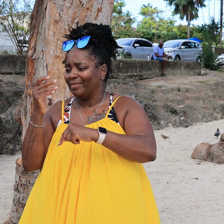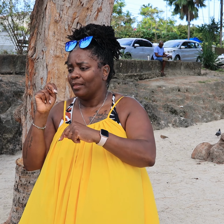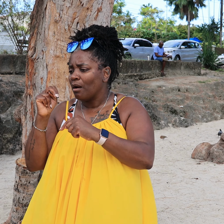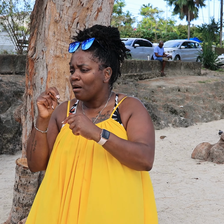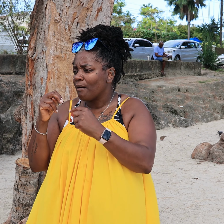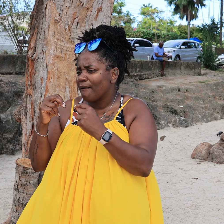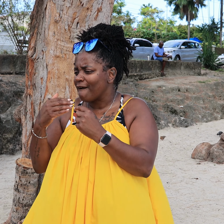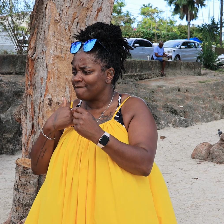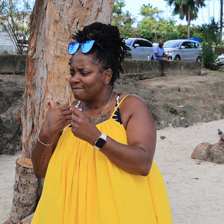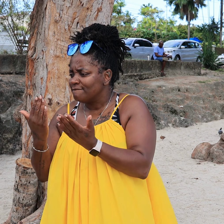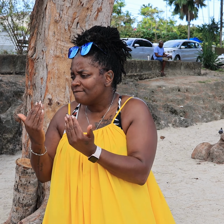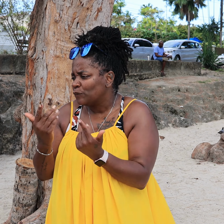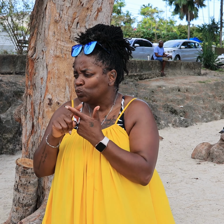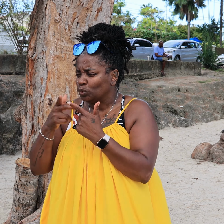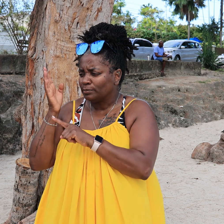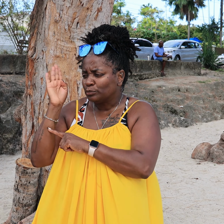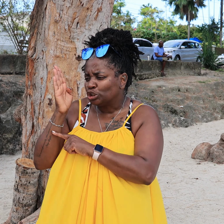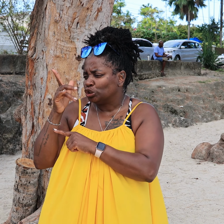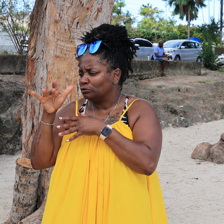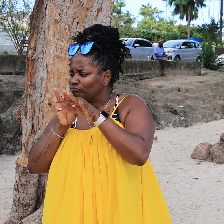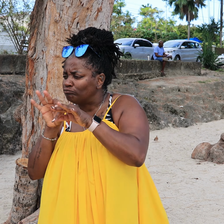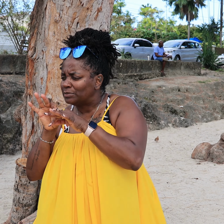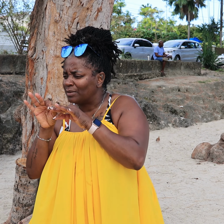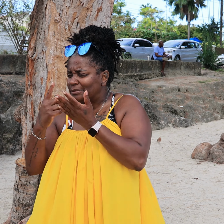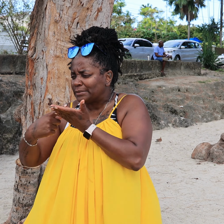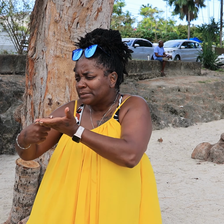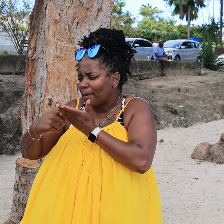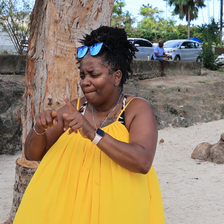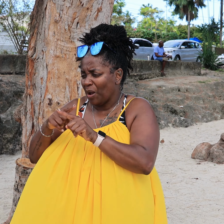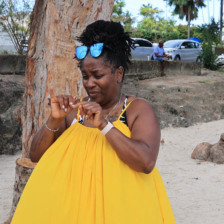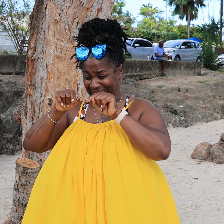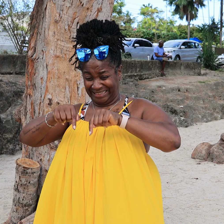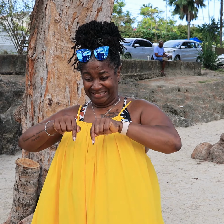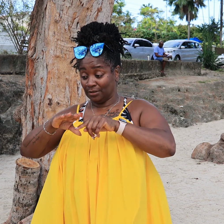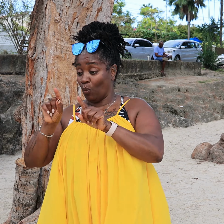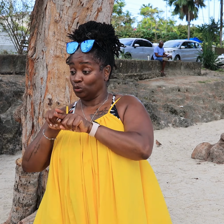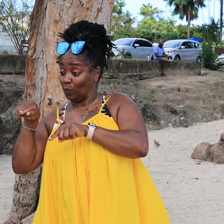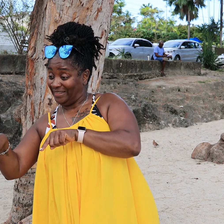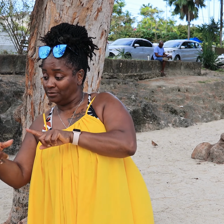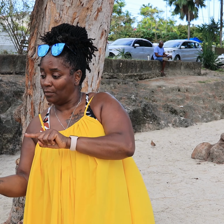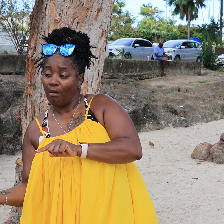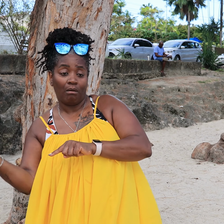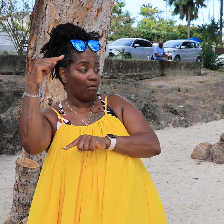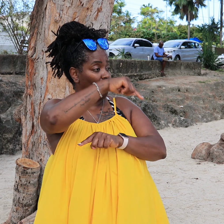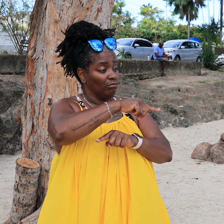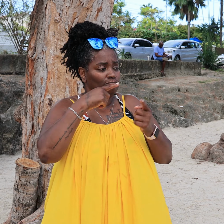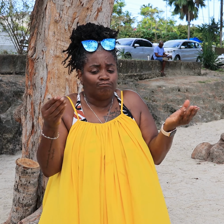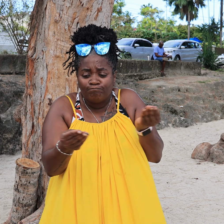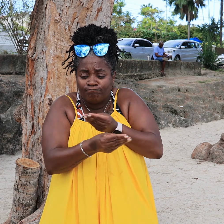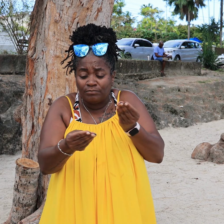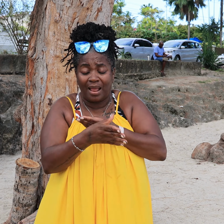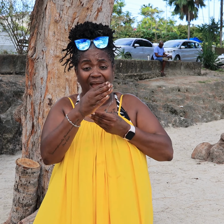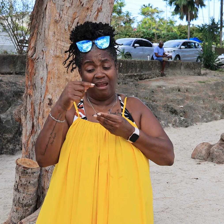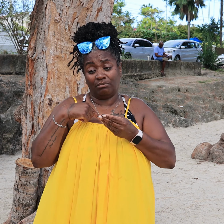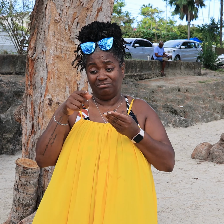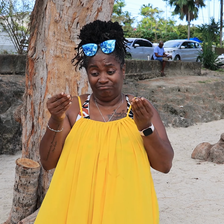give the speech, explain things, have a discussion about here, and someone from here can go over there and there